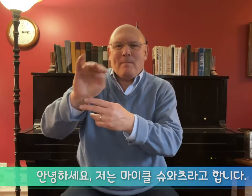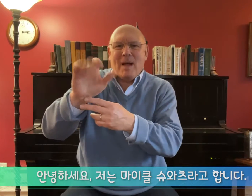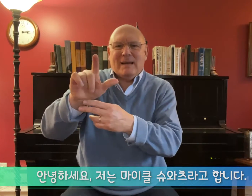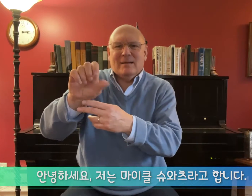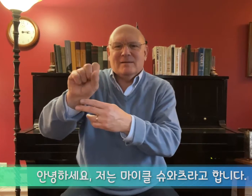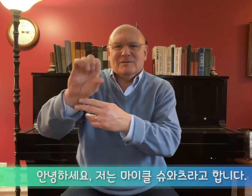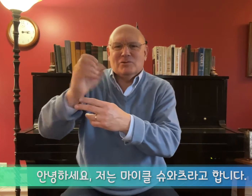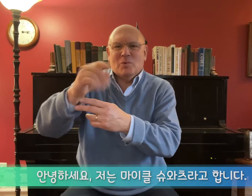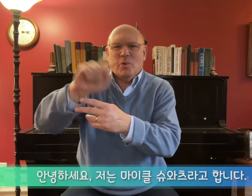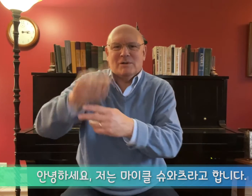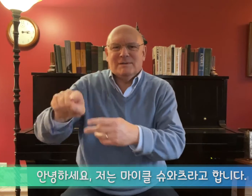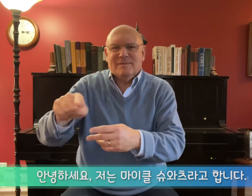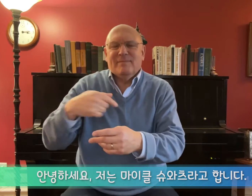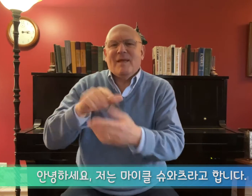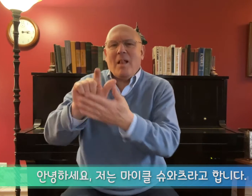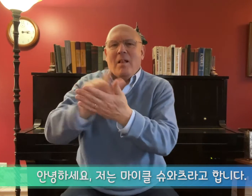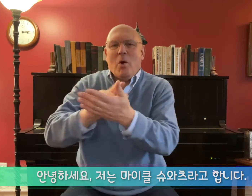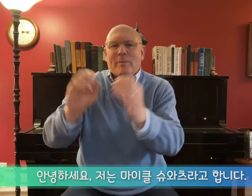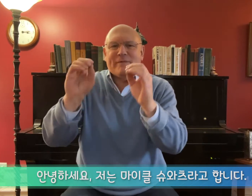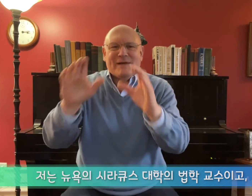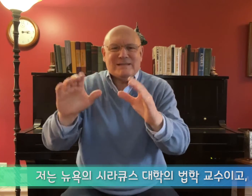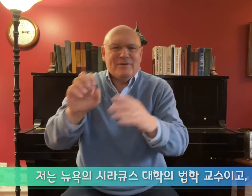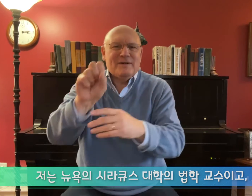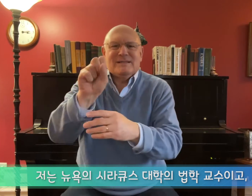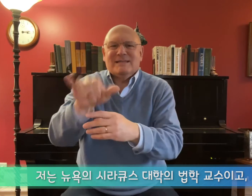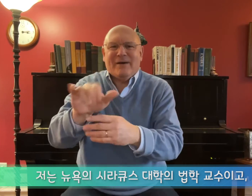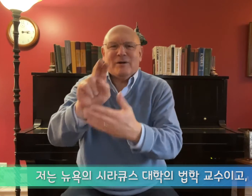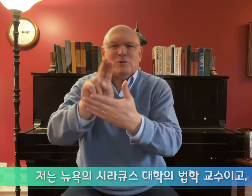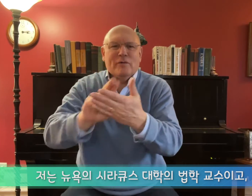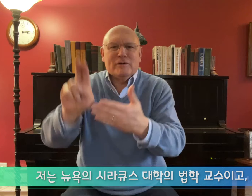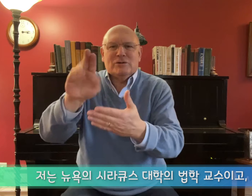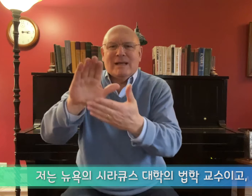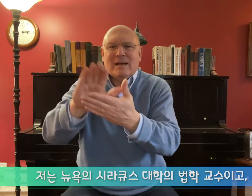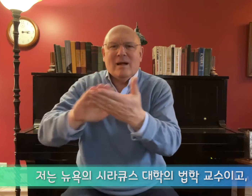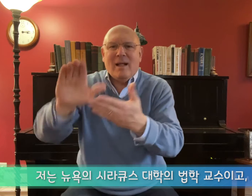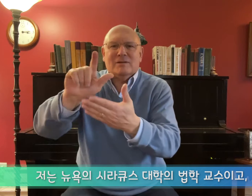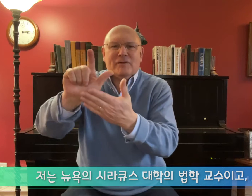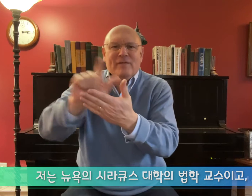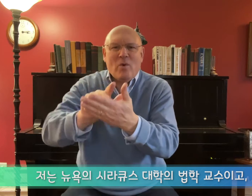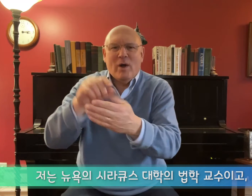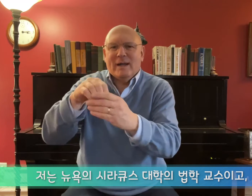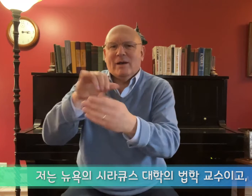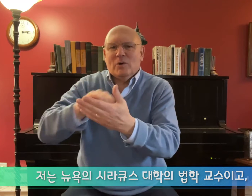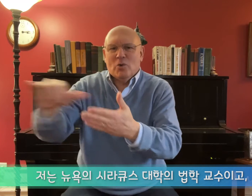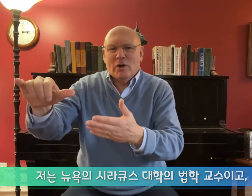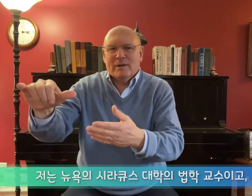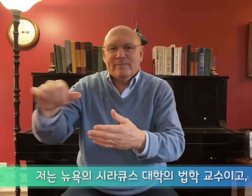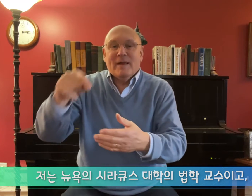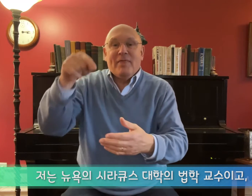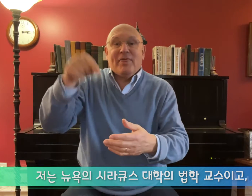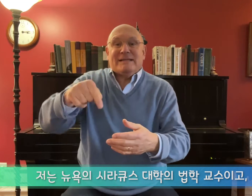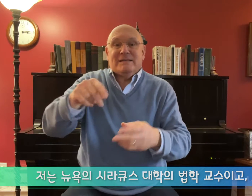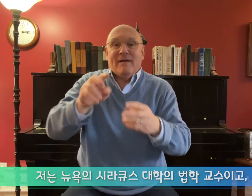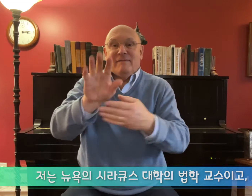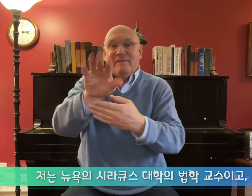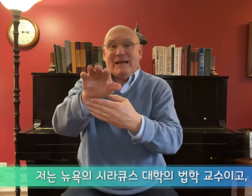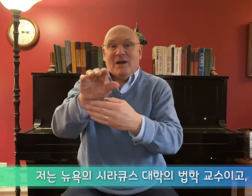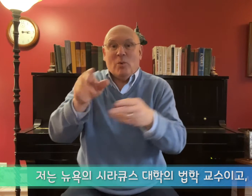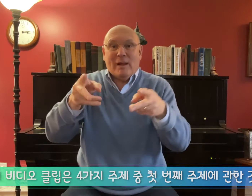Hello, my name is Michael Schwartz. I am a law professor at Syracuse University, College of Law in New York. And